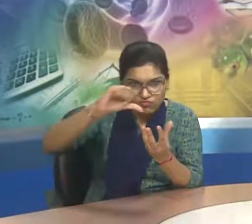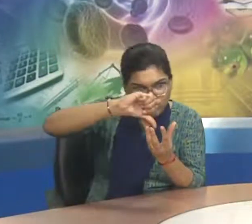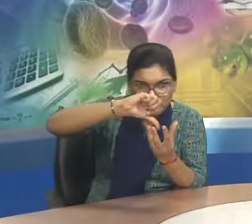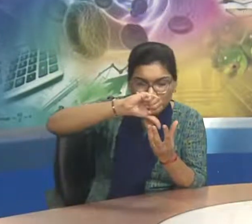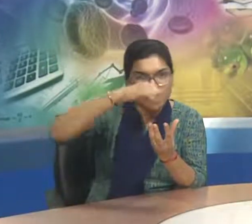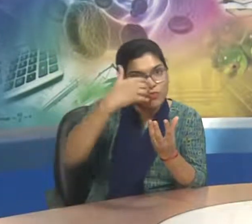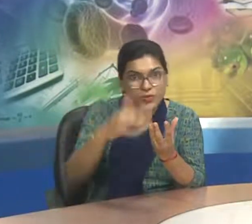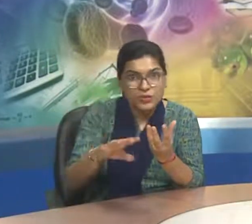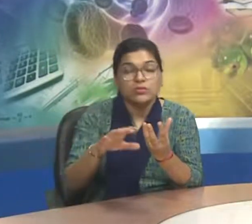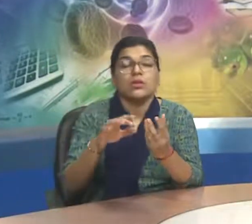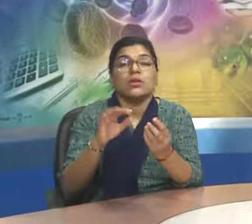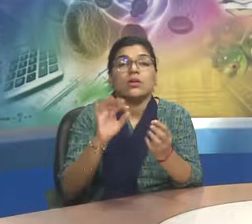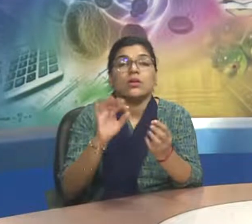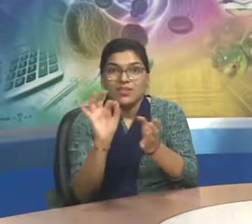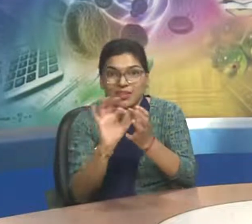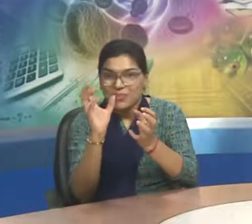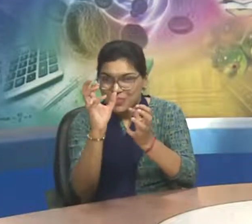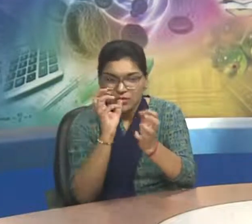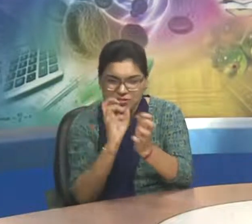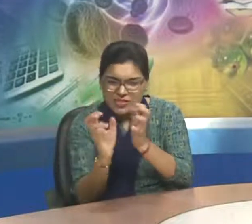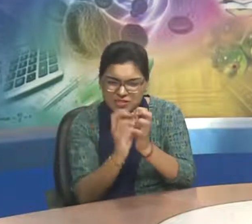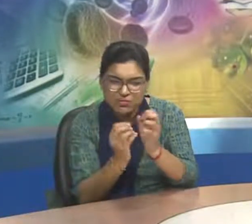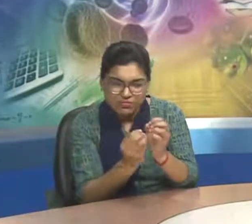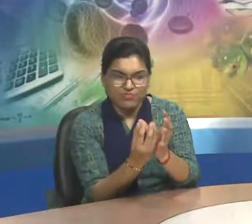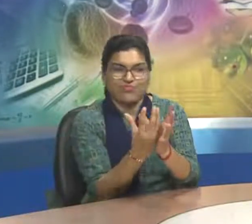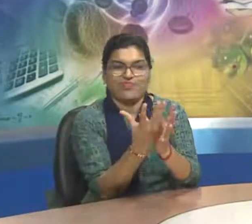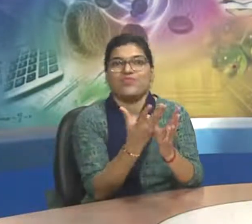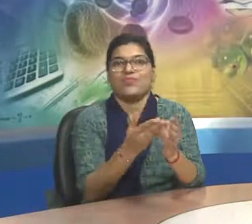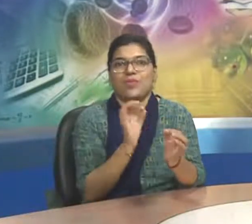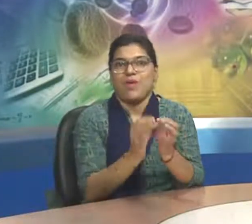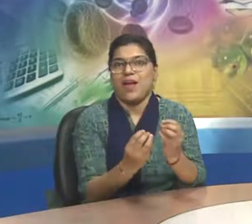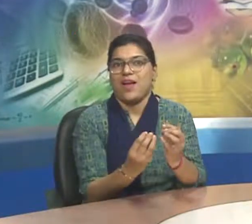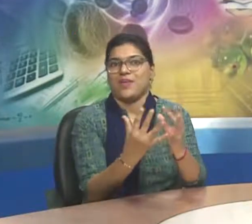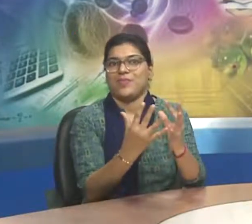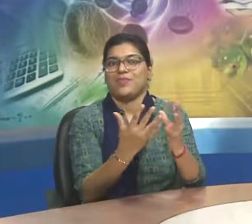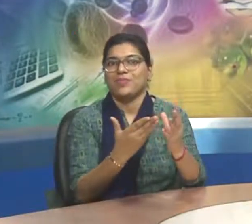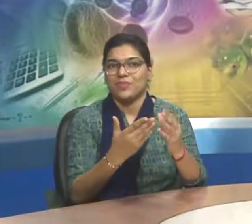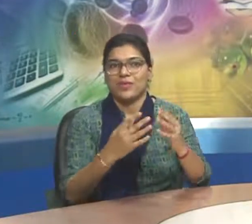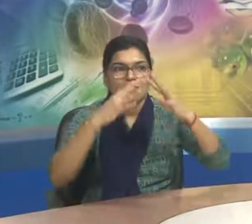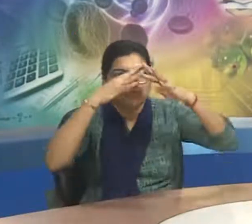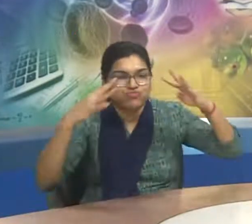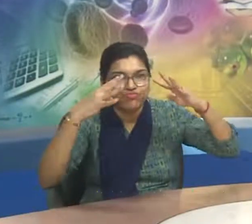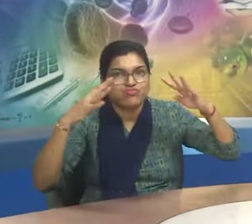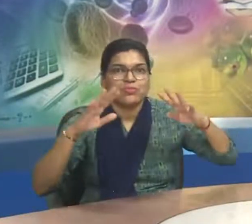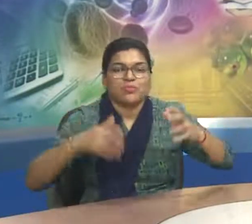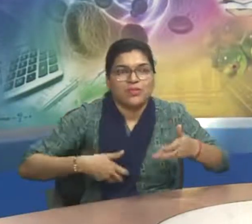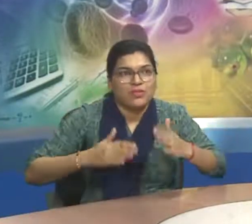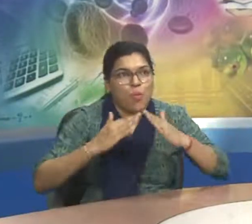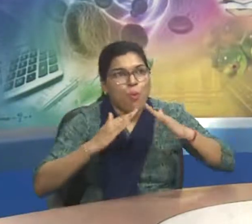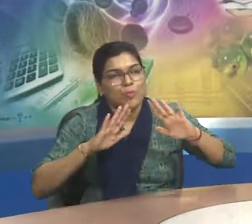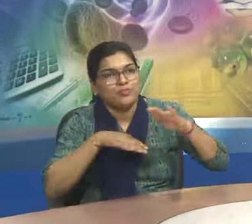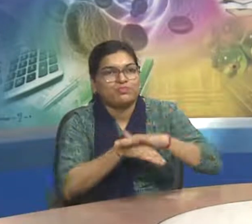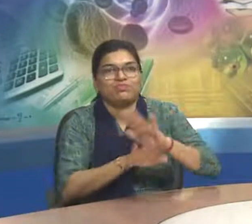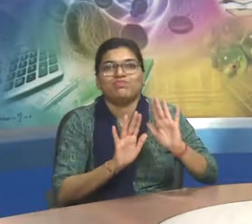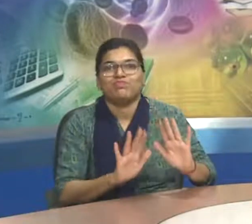to put oil, and with the stone they used to light and have